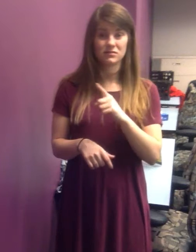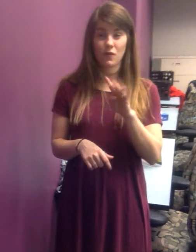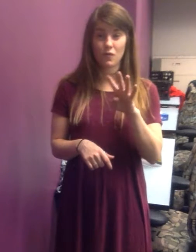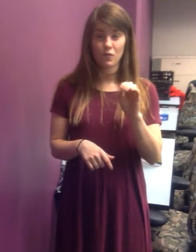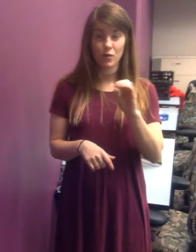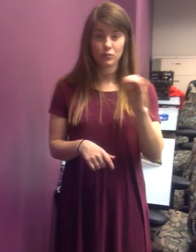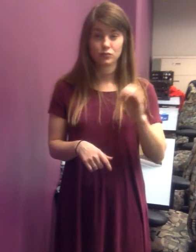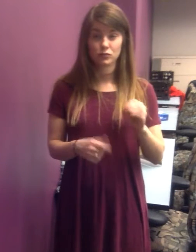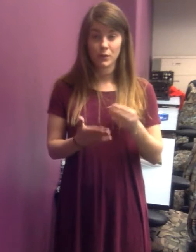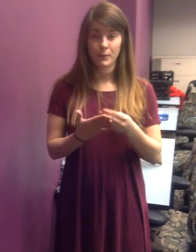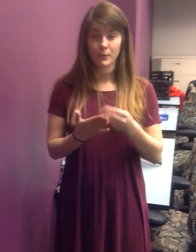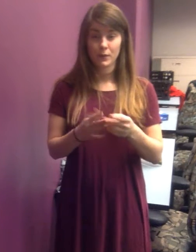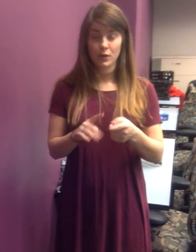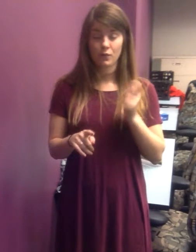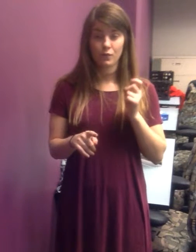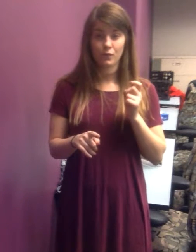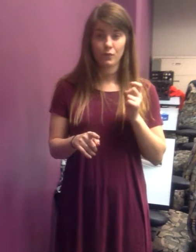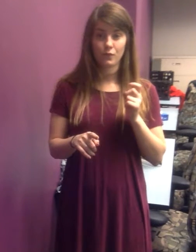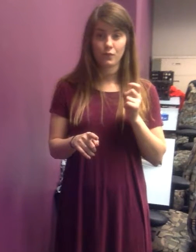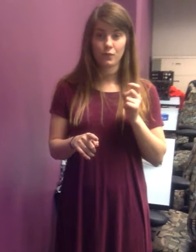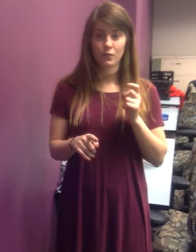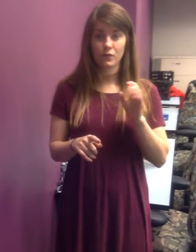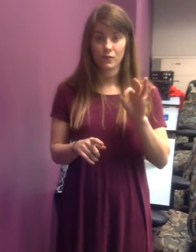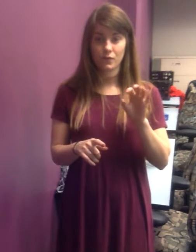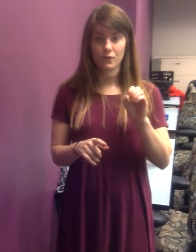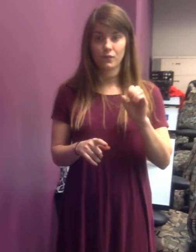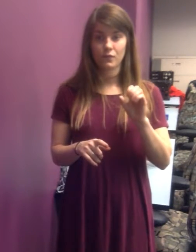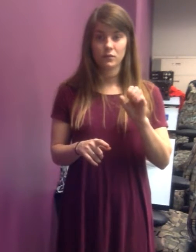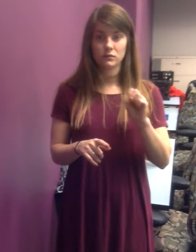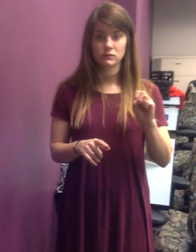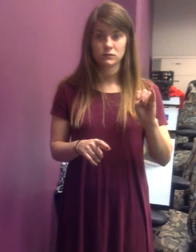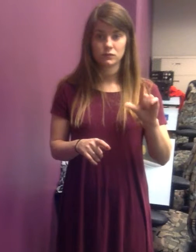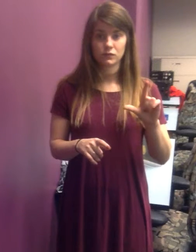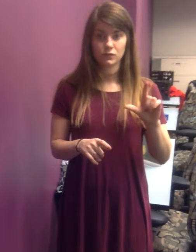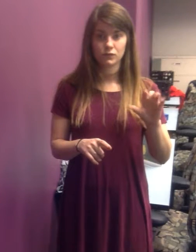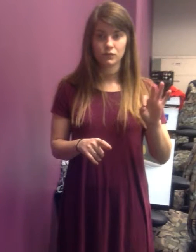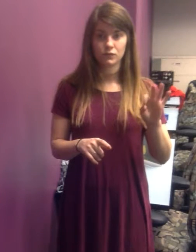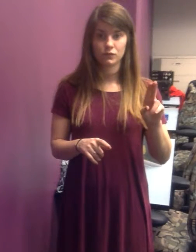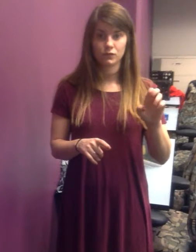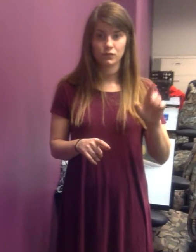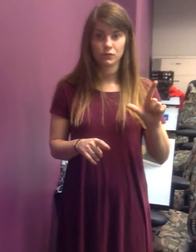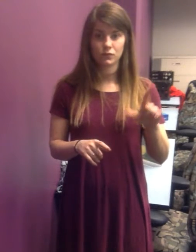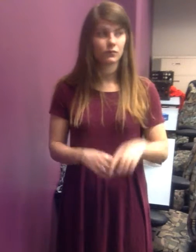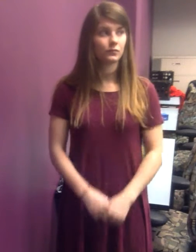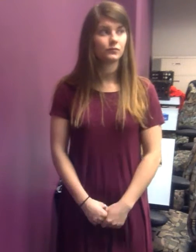Exxon at one time was one of Heartland's most generous donors. There were a lot of corporations, including oil companies, that objected to the